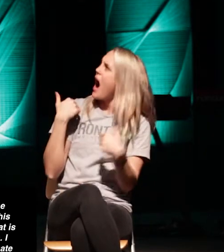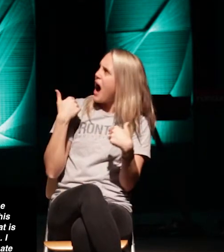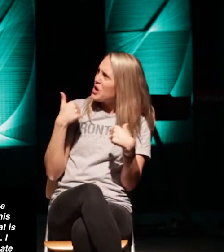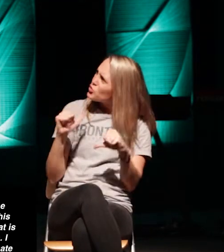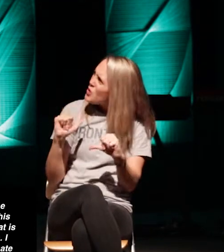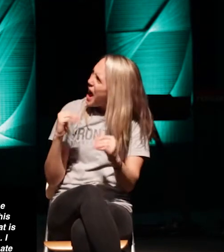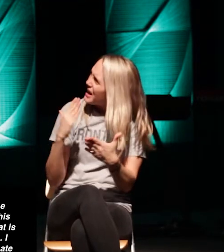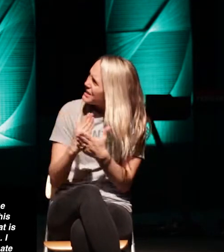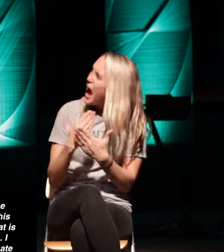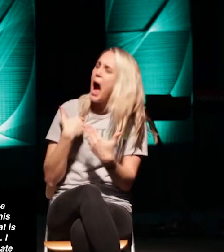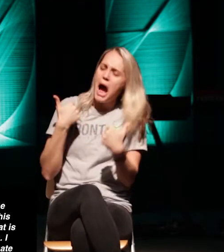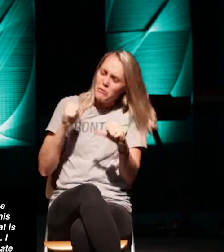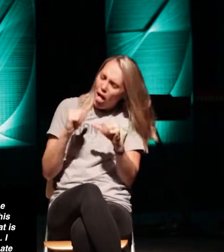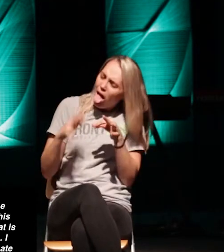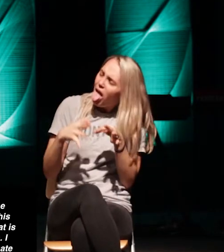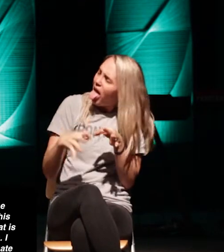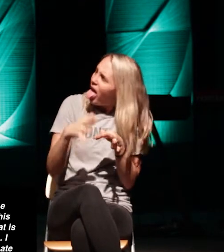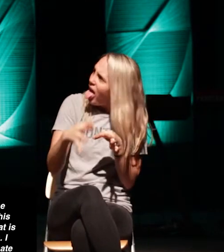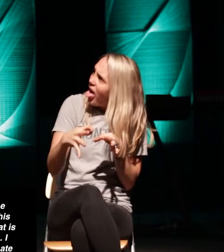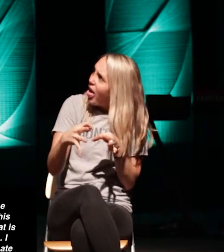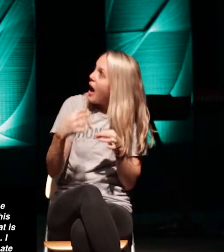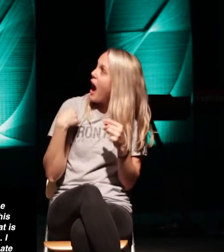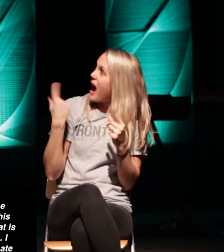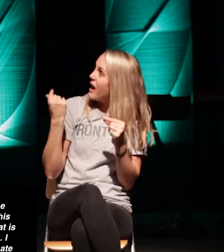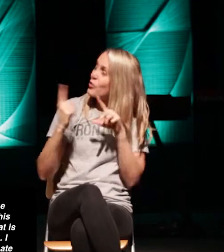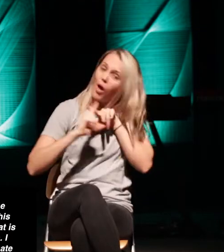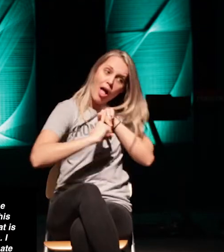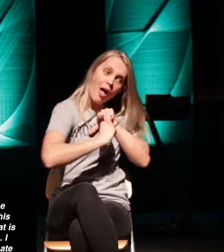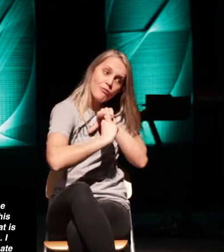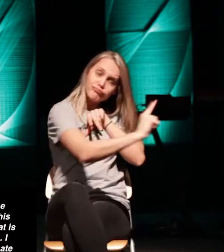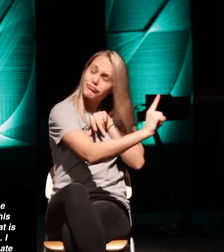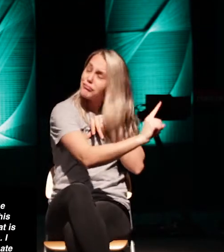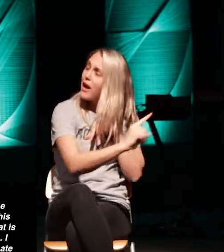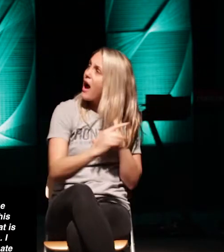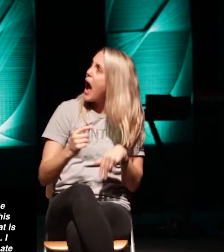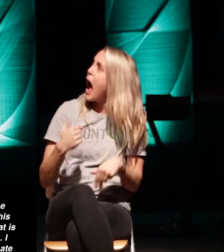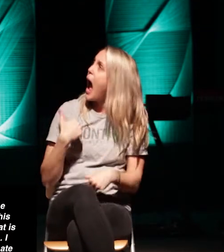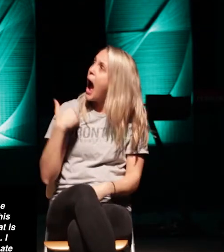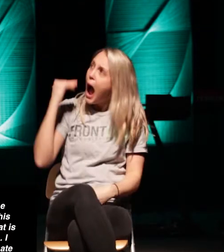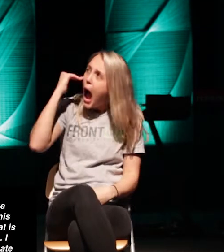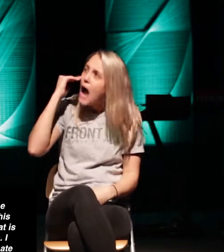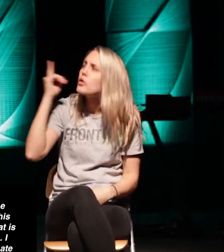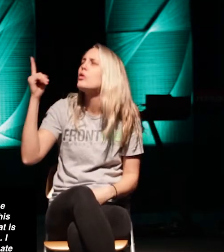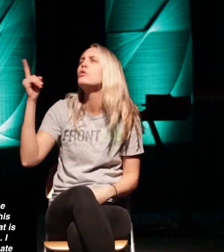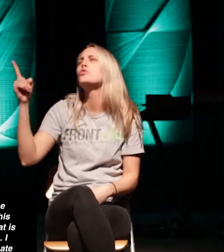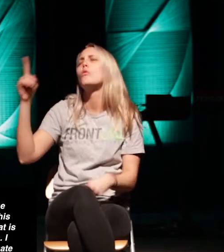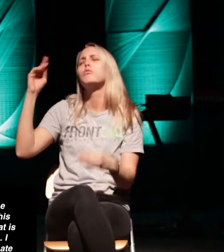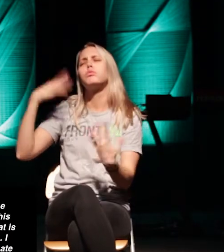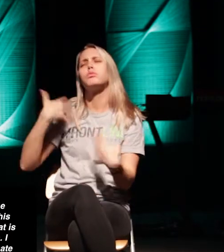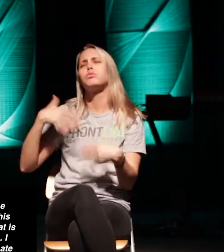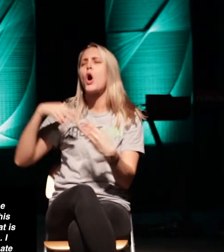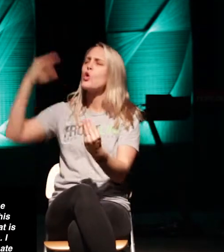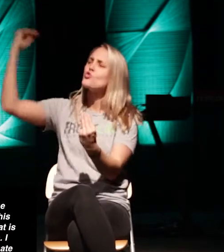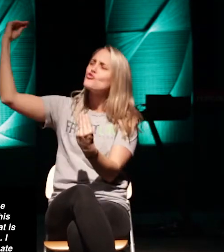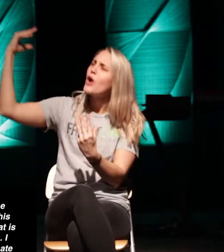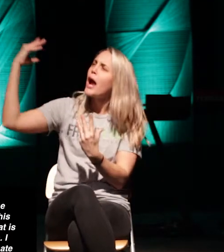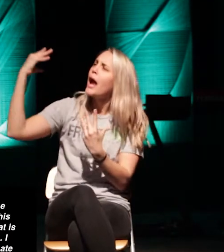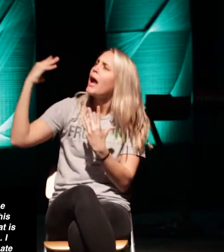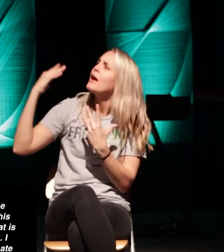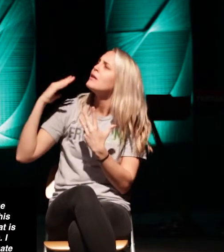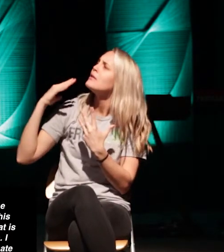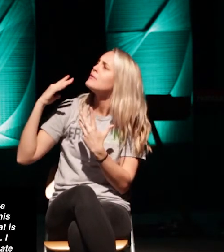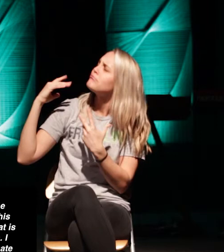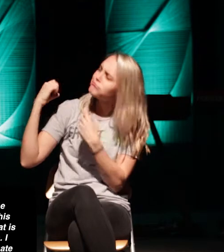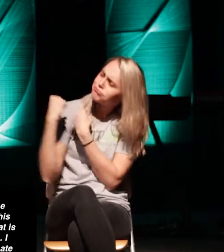I tried to delay this by fleeing to Tarshish. I knew that you are a gracious and compassionate God. This